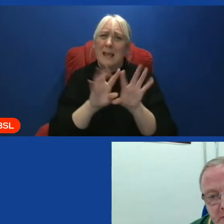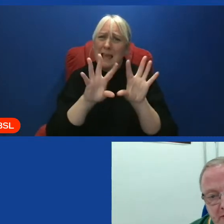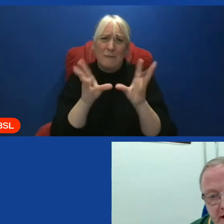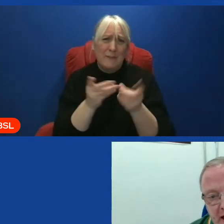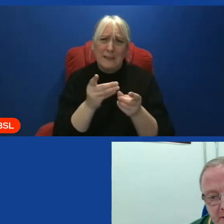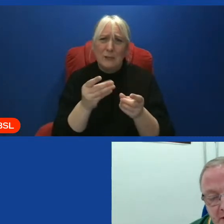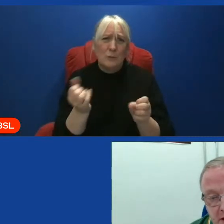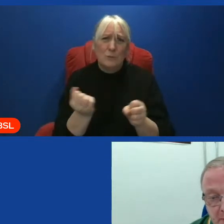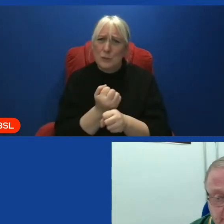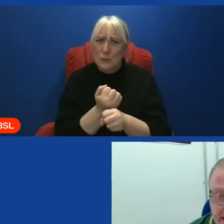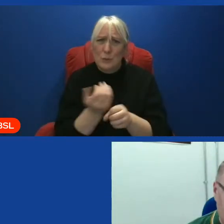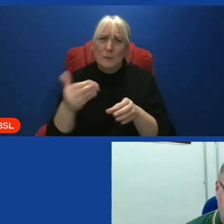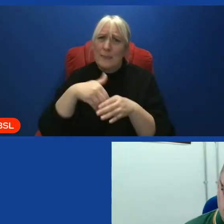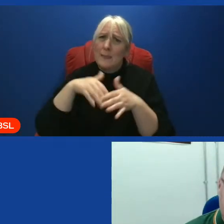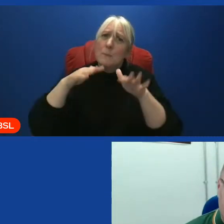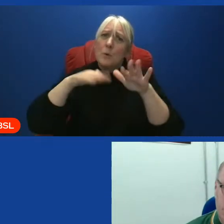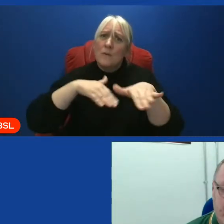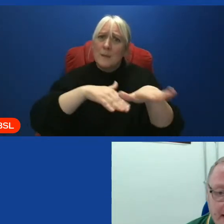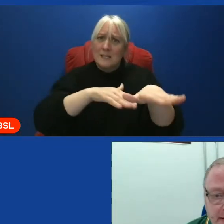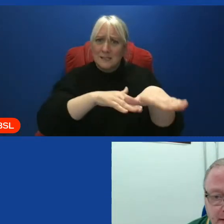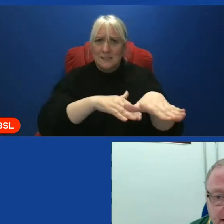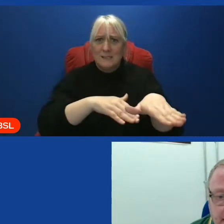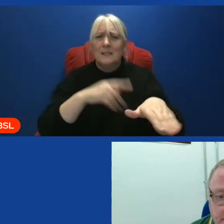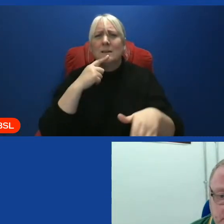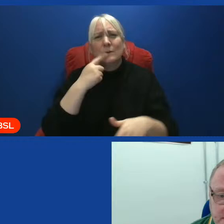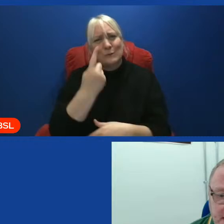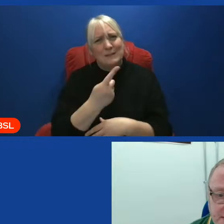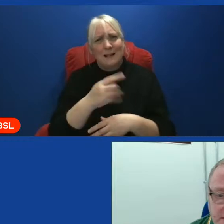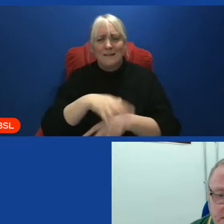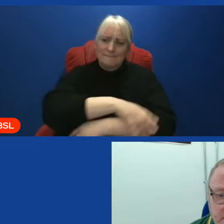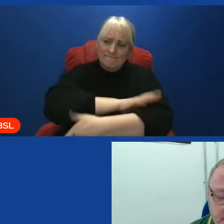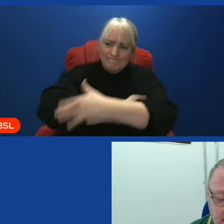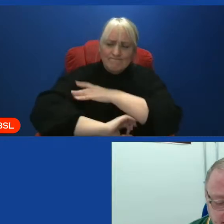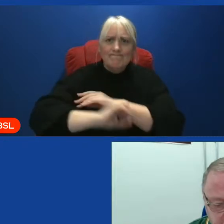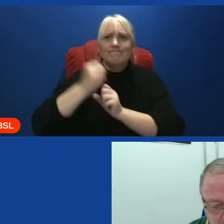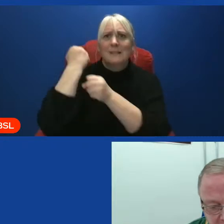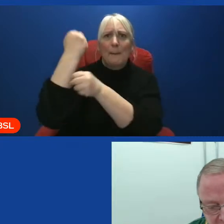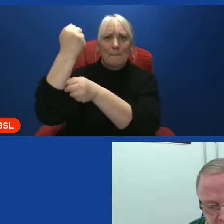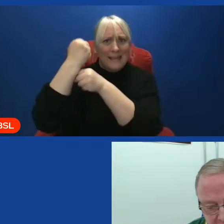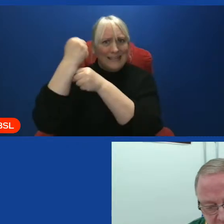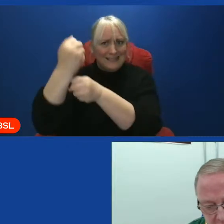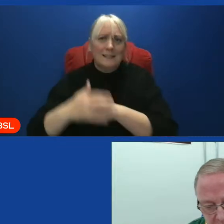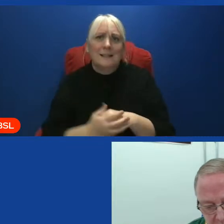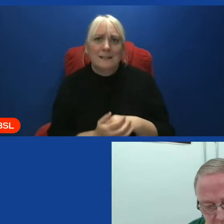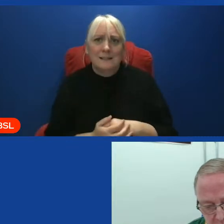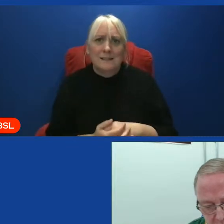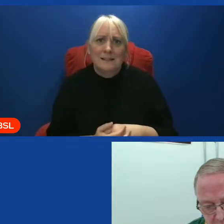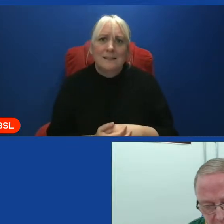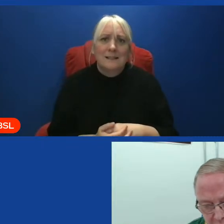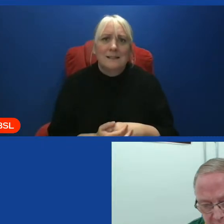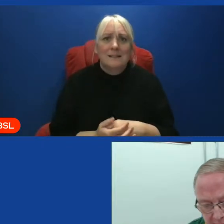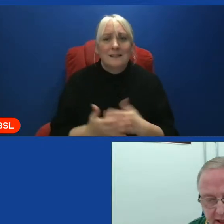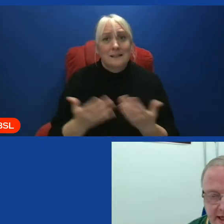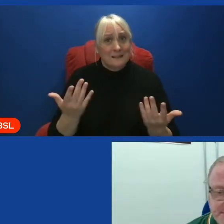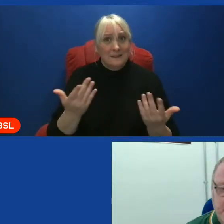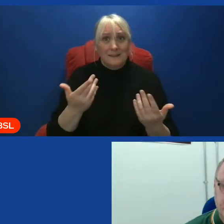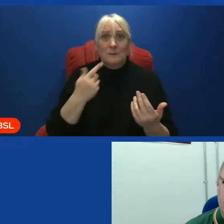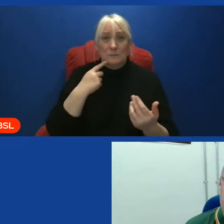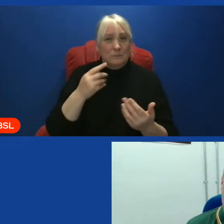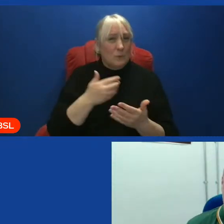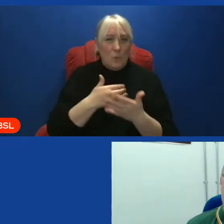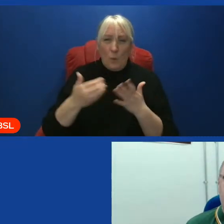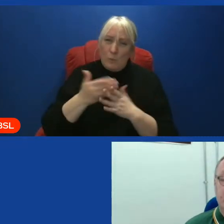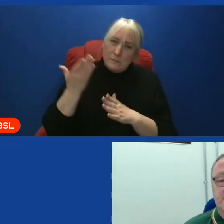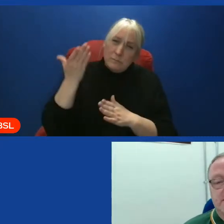in the movement right now. You are an absolute campaigner in a truest sense of the word, and you're never, away from picket lines, but